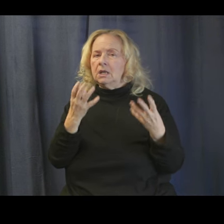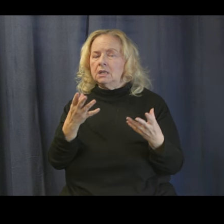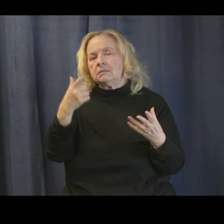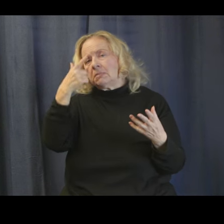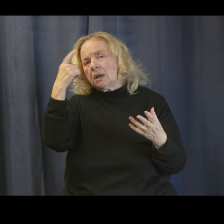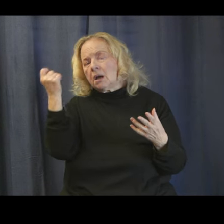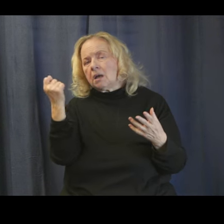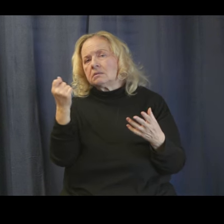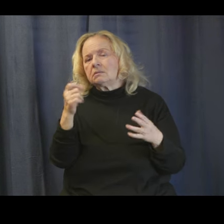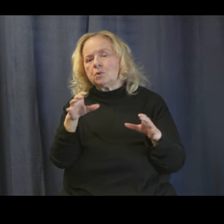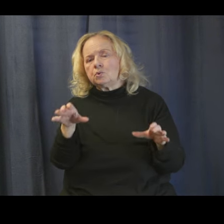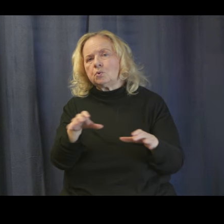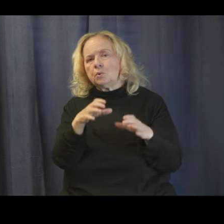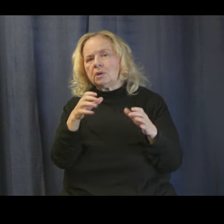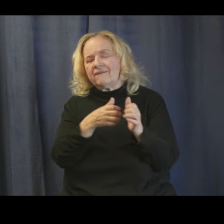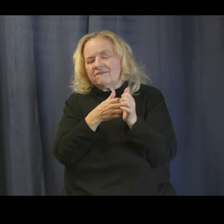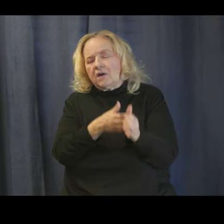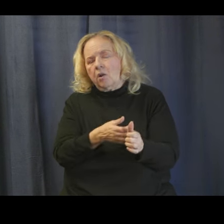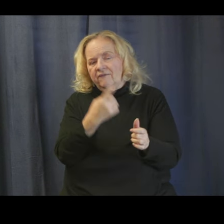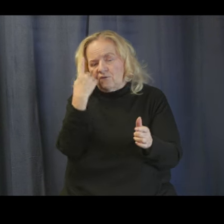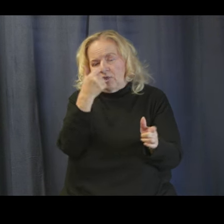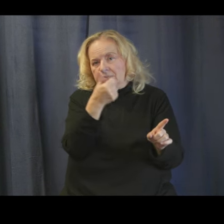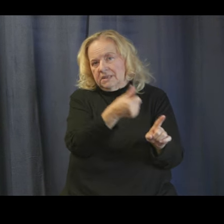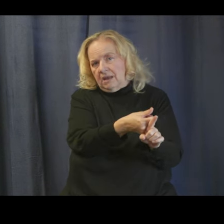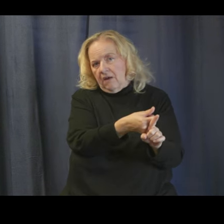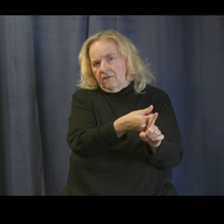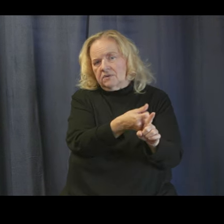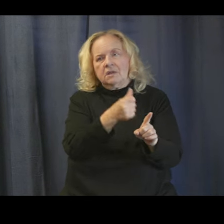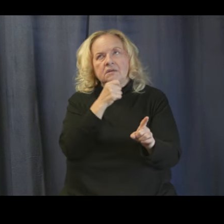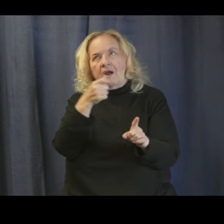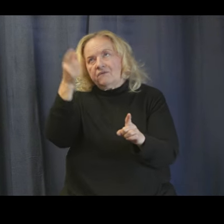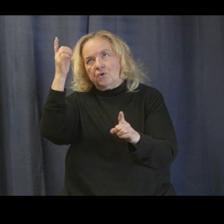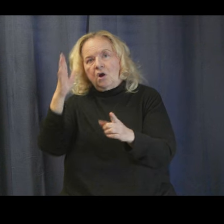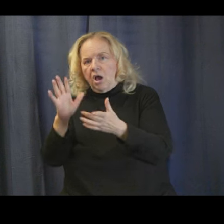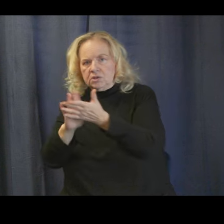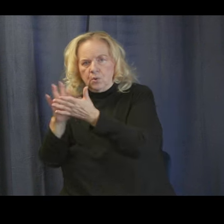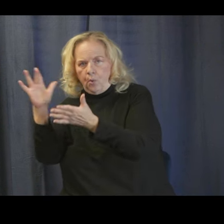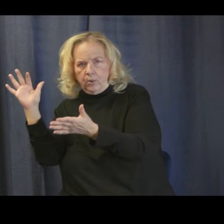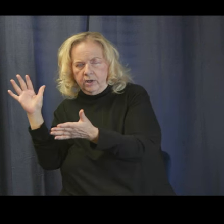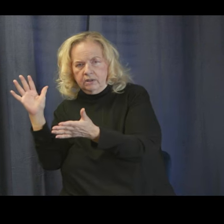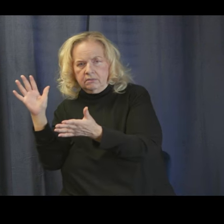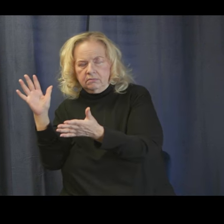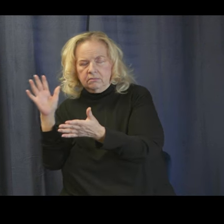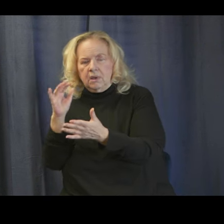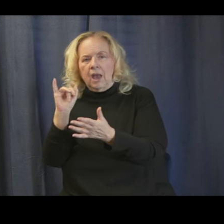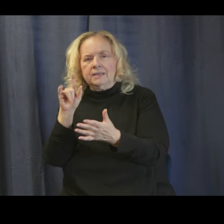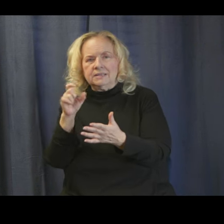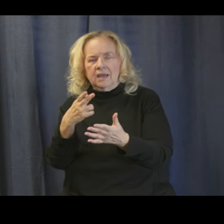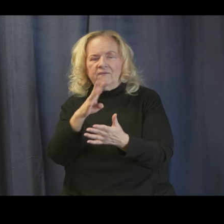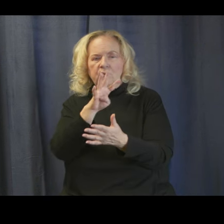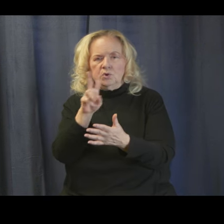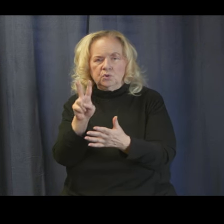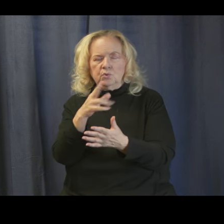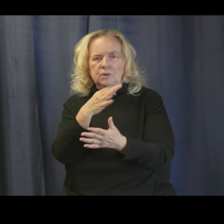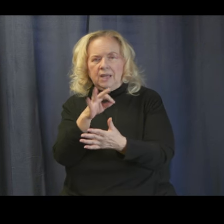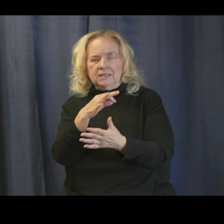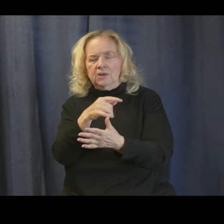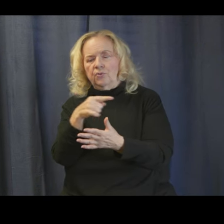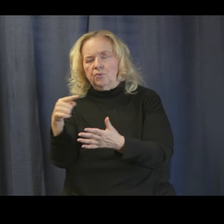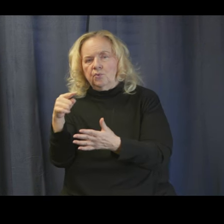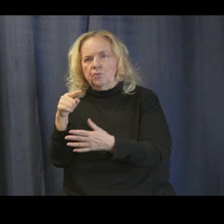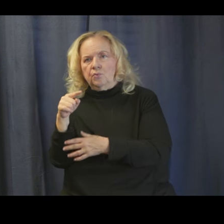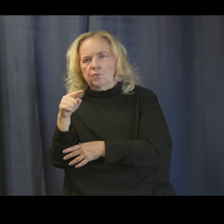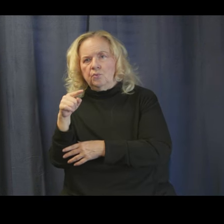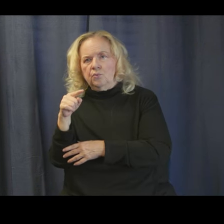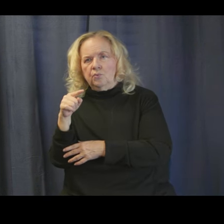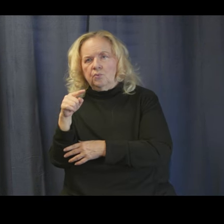of it is because they're doing those things for their own glory, not for God's glory. Look at Isaiah 42, 19 through